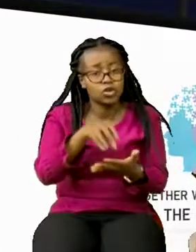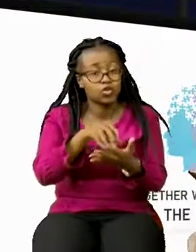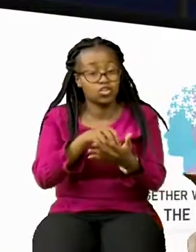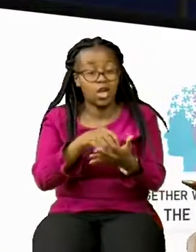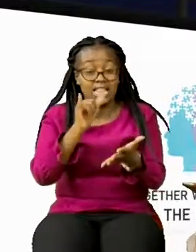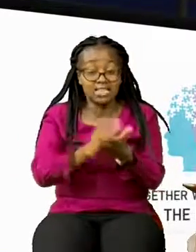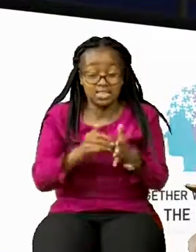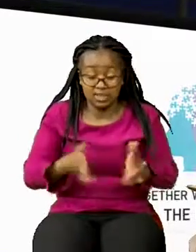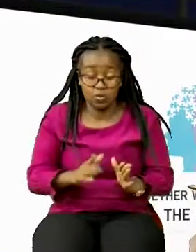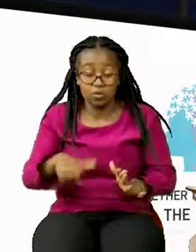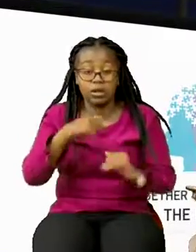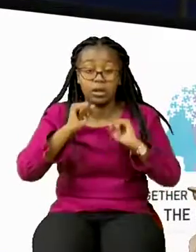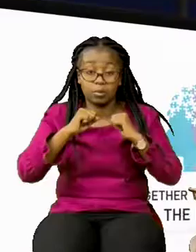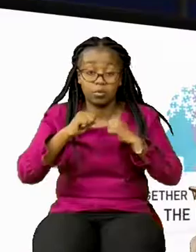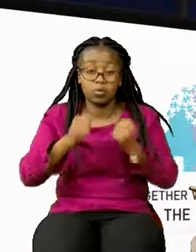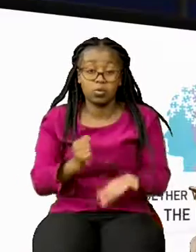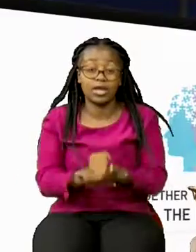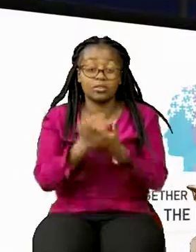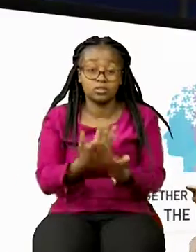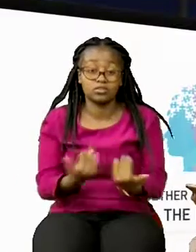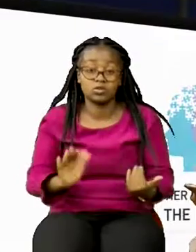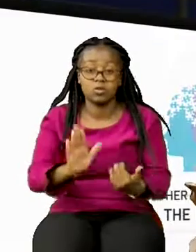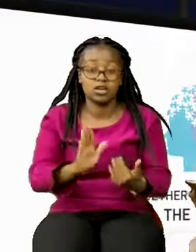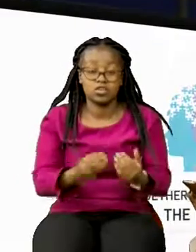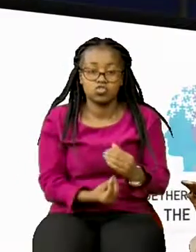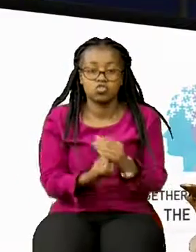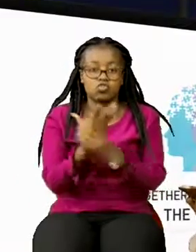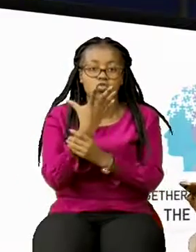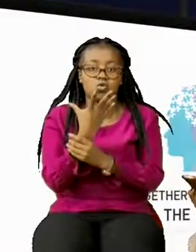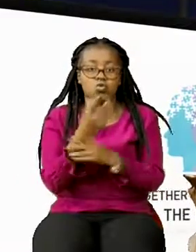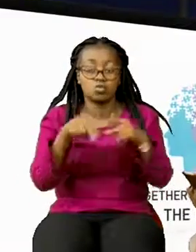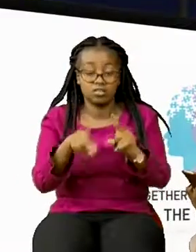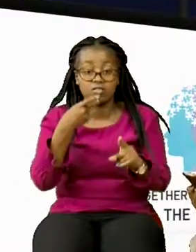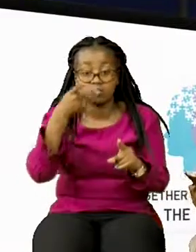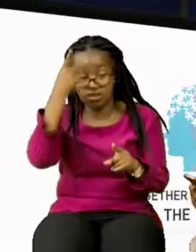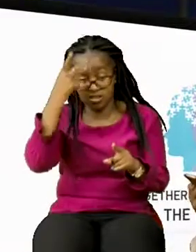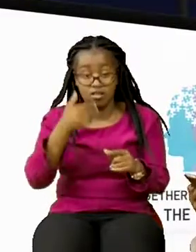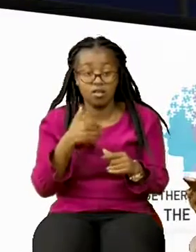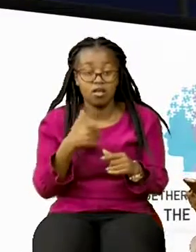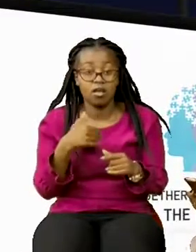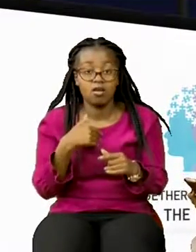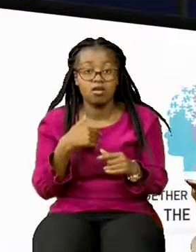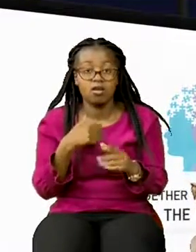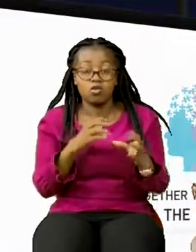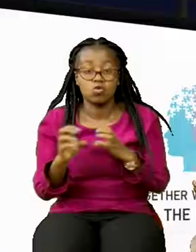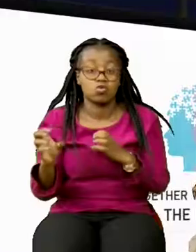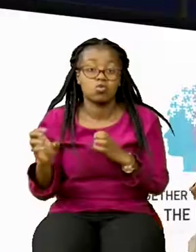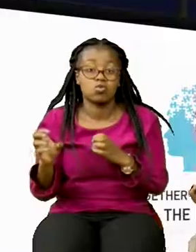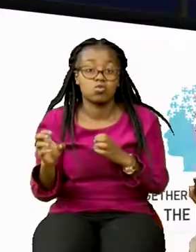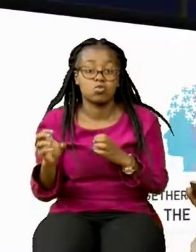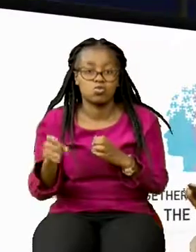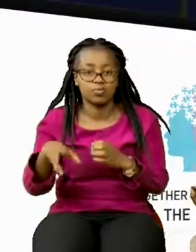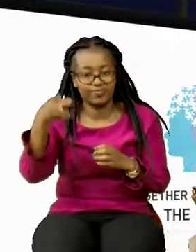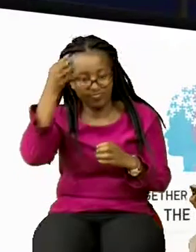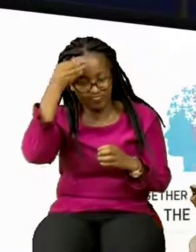And that's the way you'll be able to help your child grow and thrive. So as a parent, I have taken the initiative to actually do a course on autism